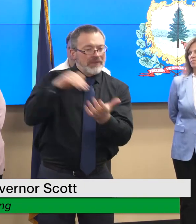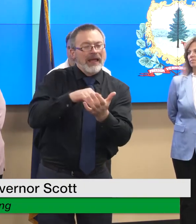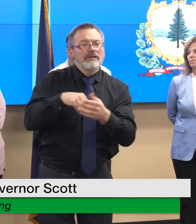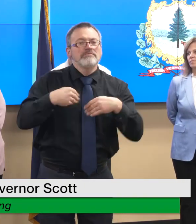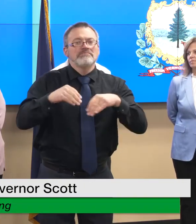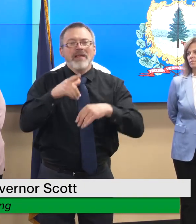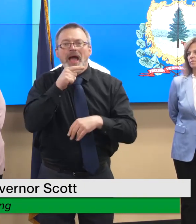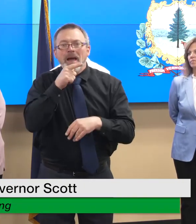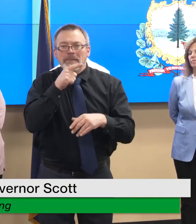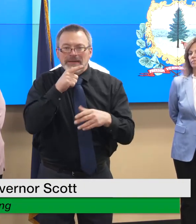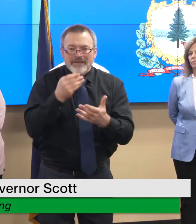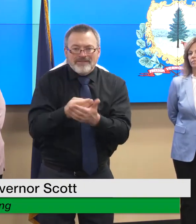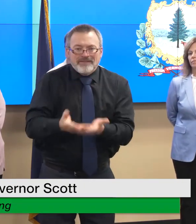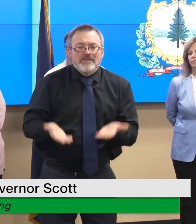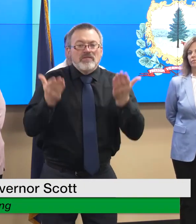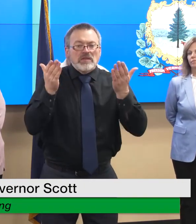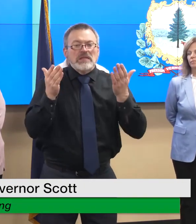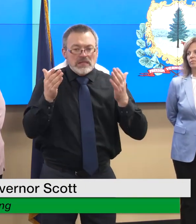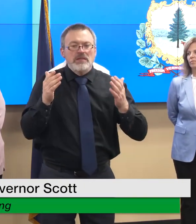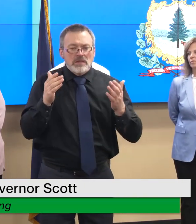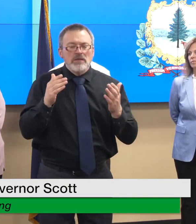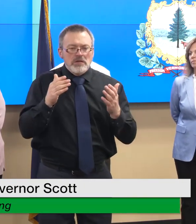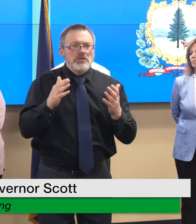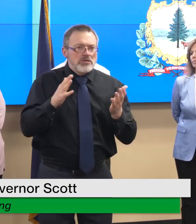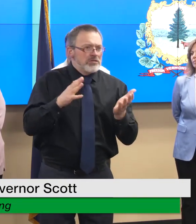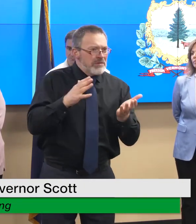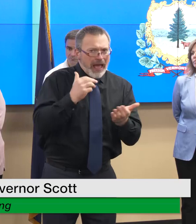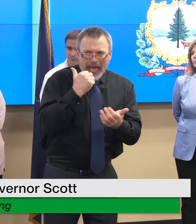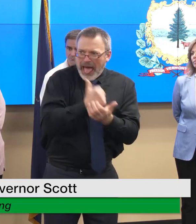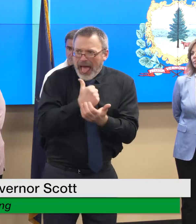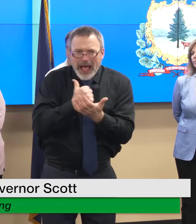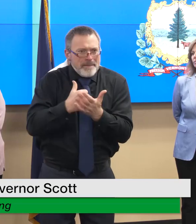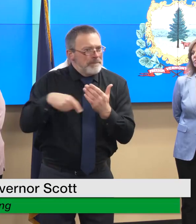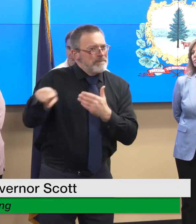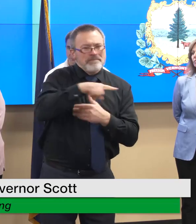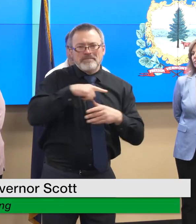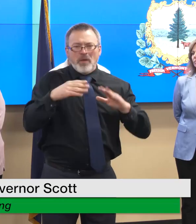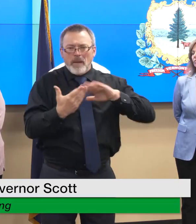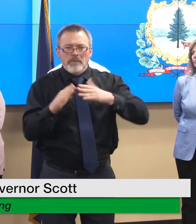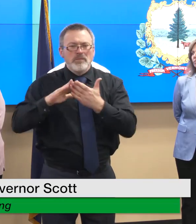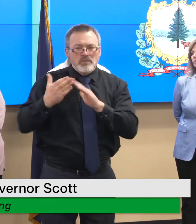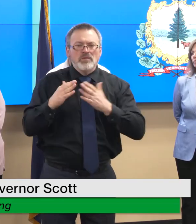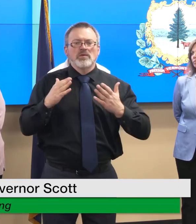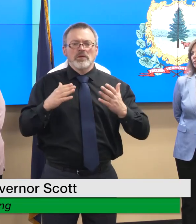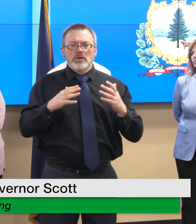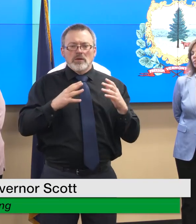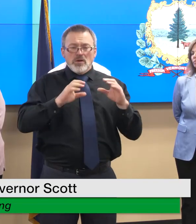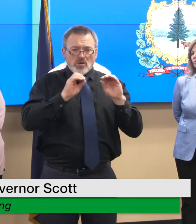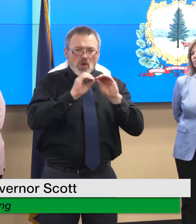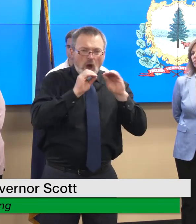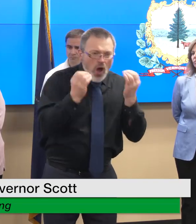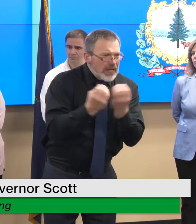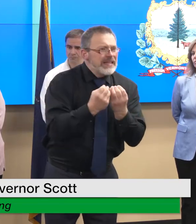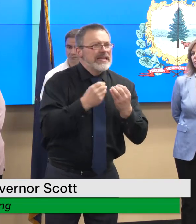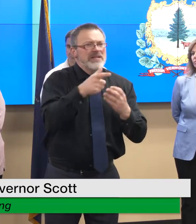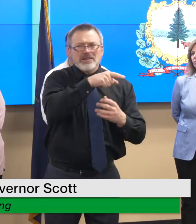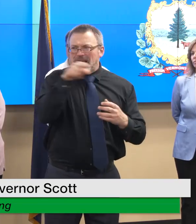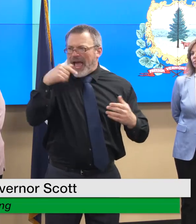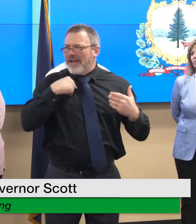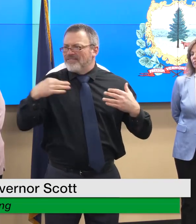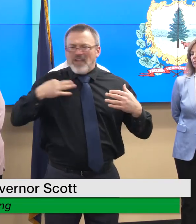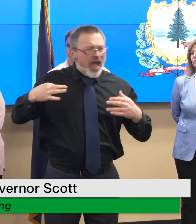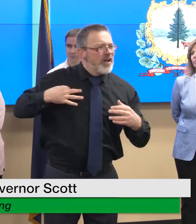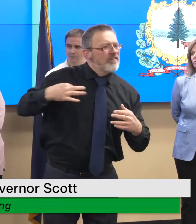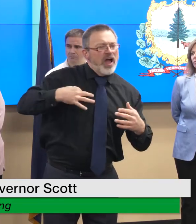So check on your neighbors, near and far. Find a local organization that's coordinating cleanup or register to volunteer